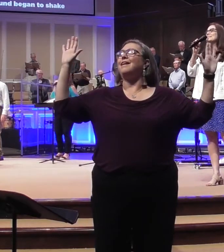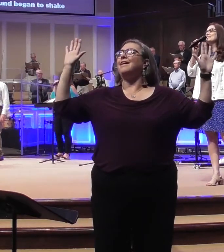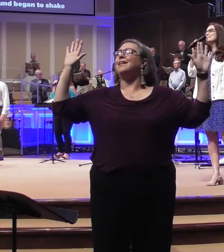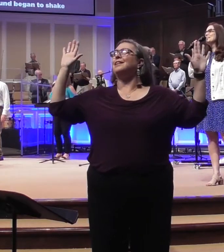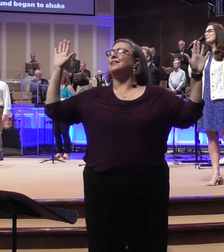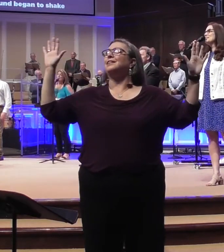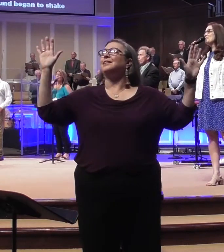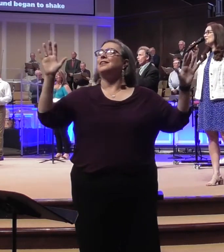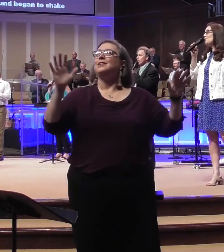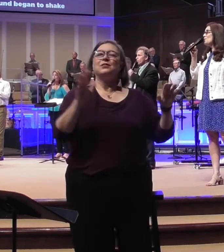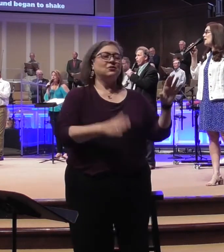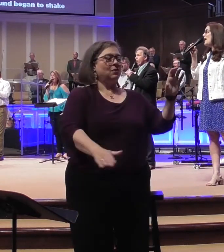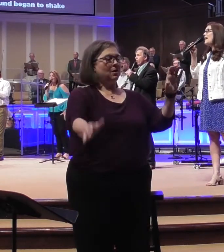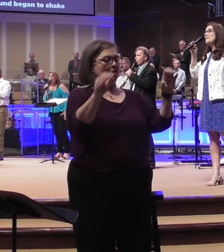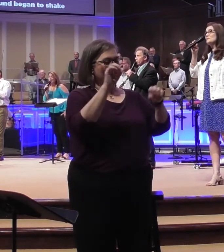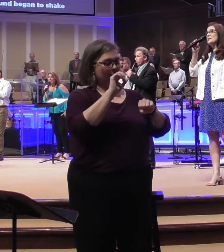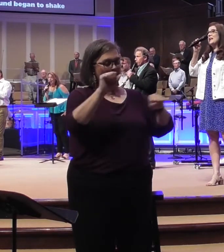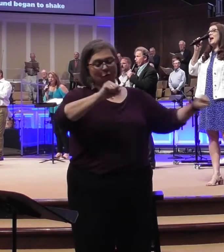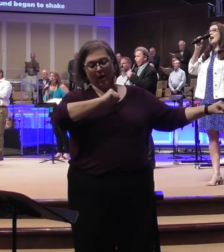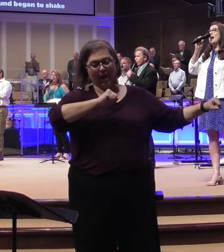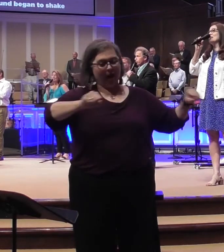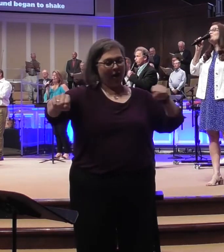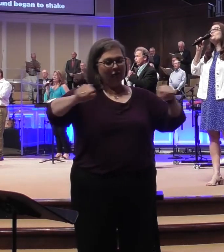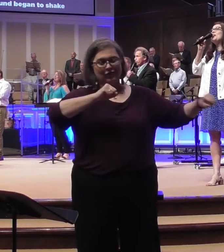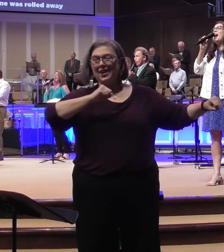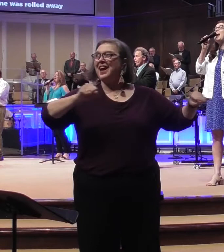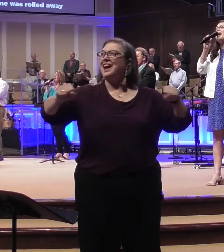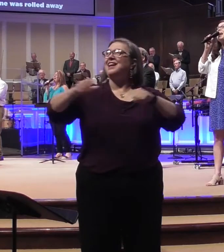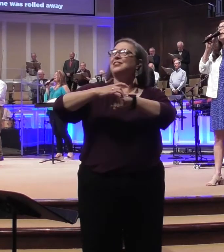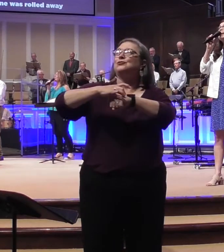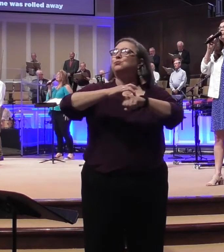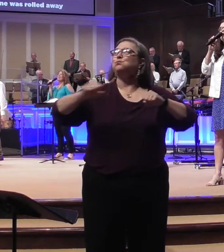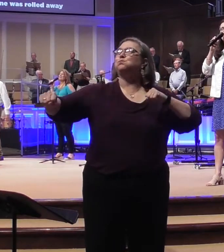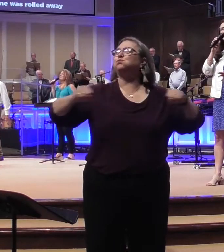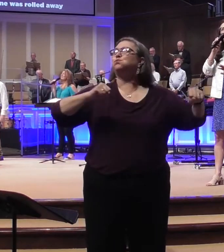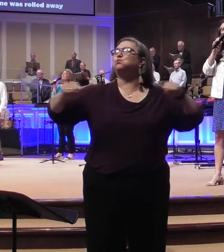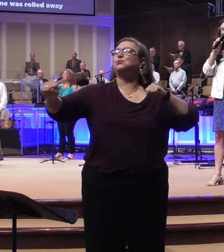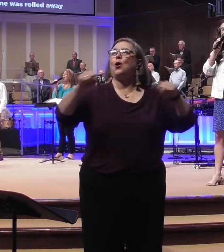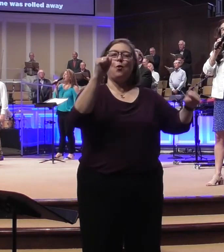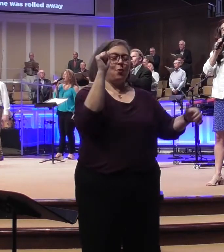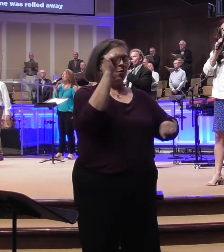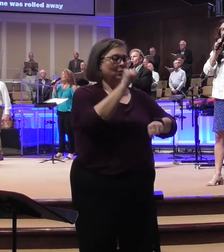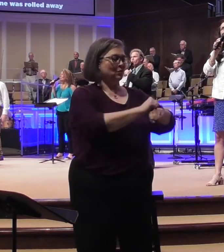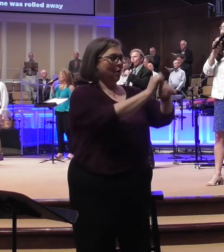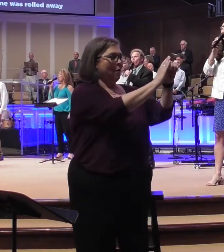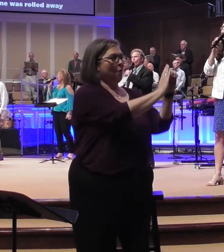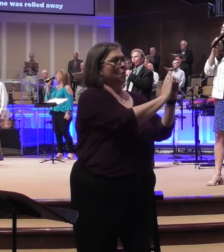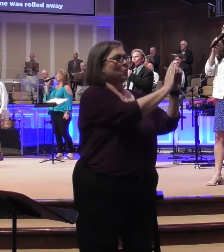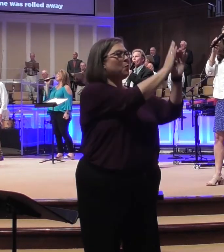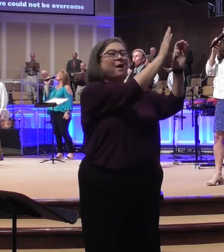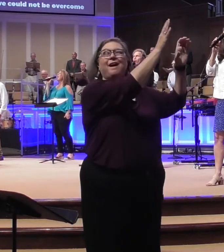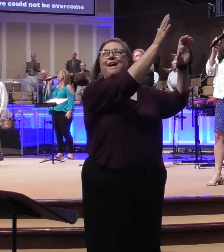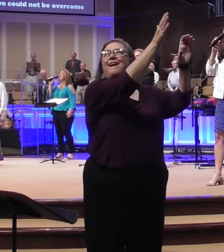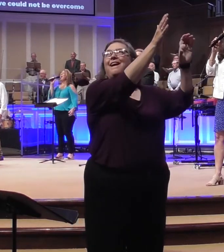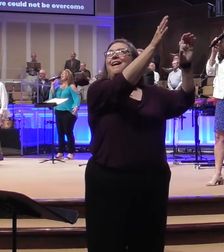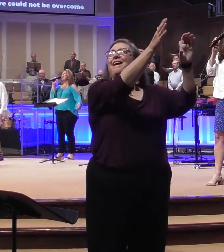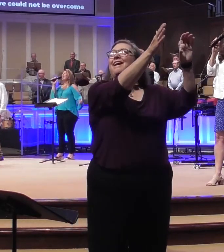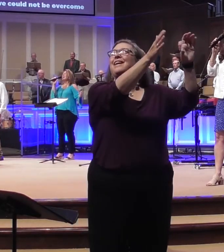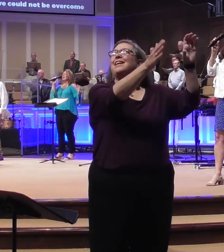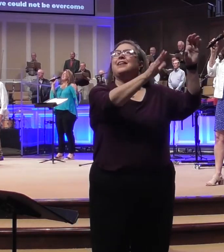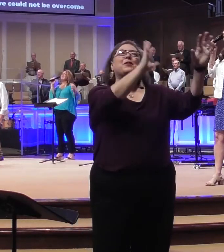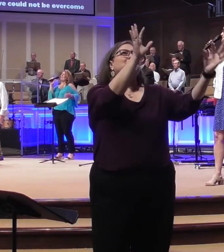broken. The ground began to shake, the stone was rolled